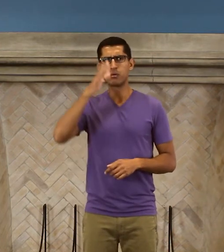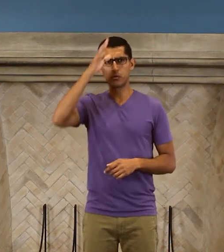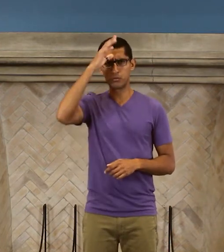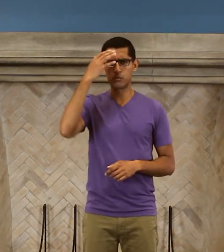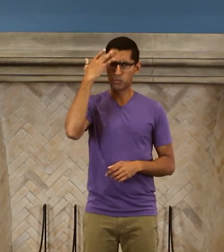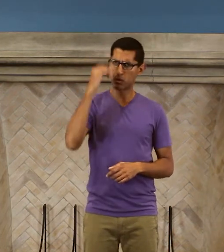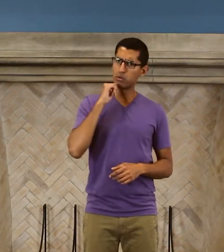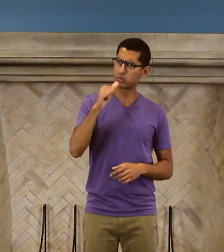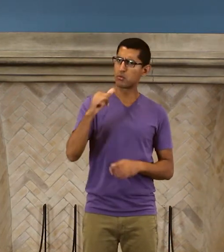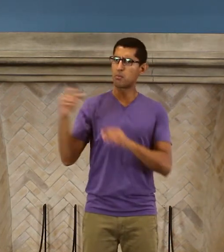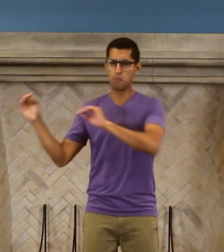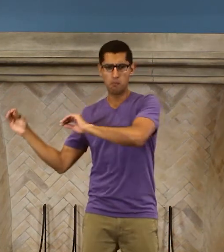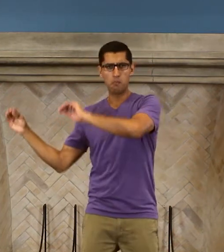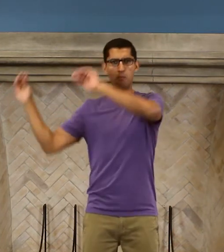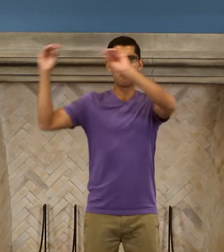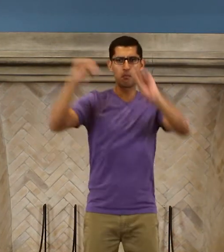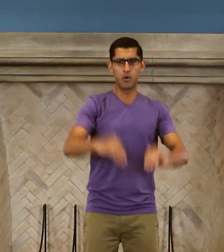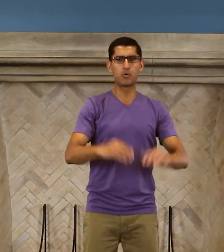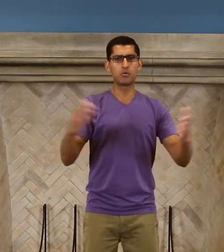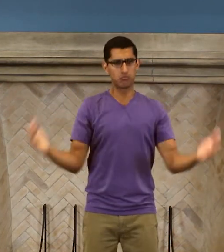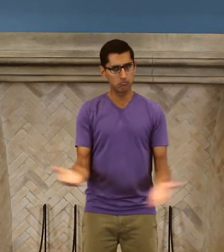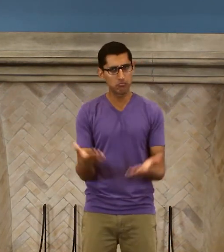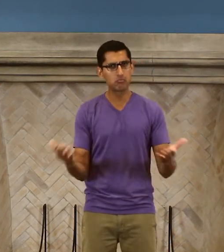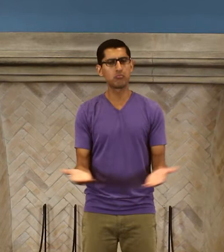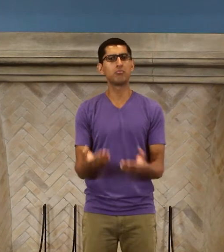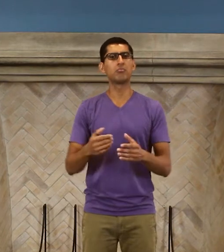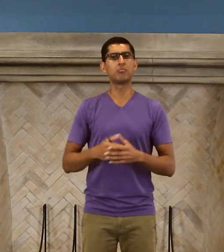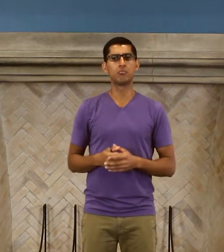he told my parents, why not move to the United States?